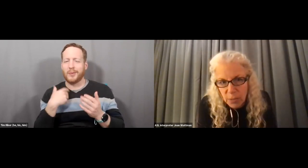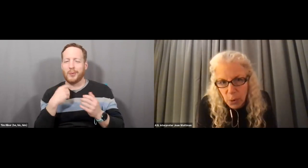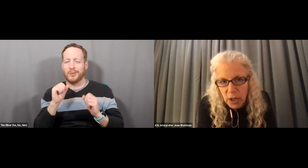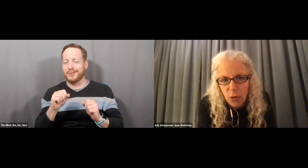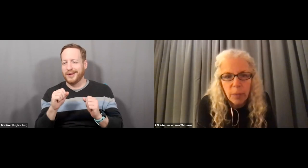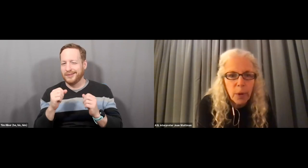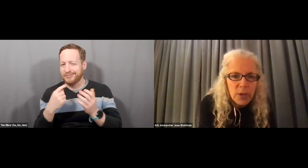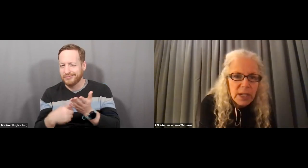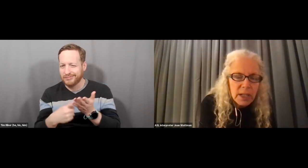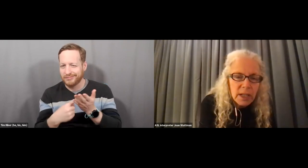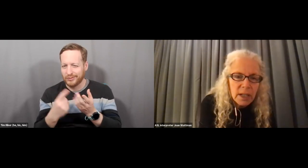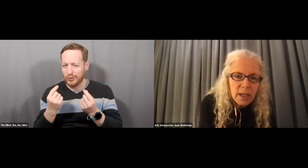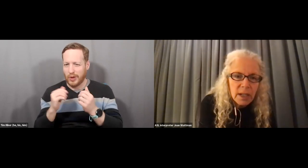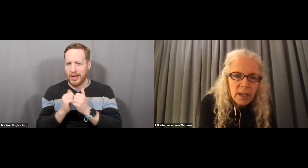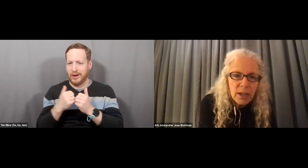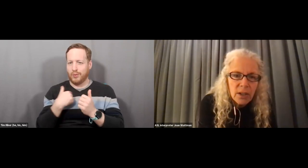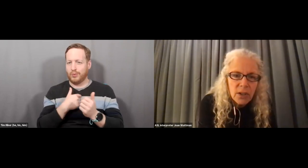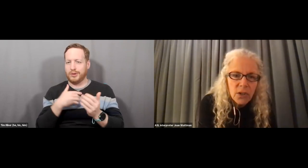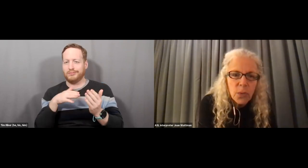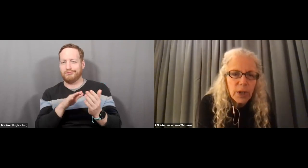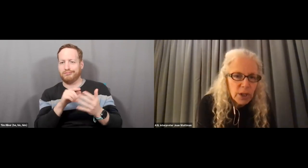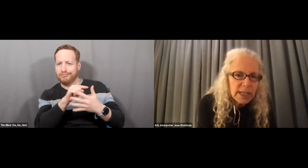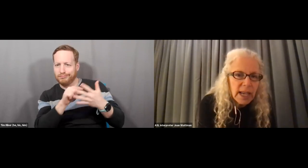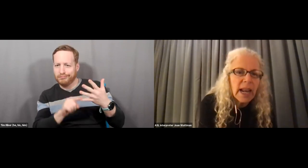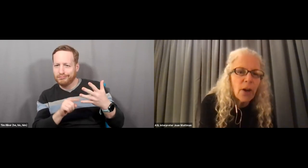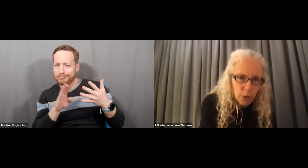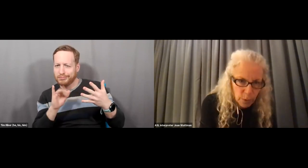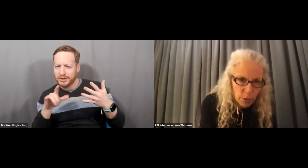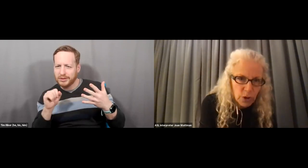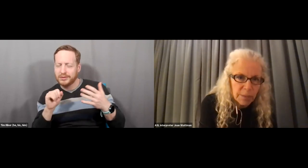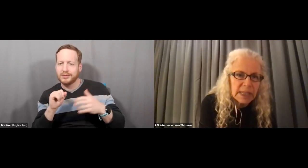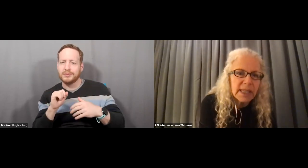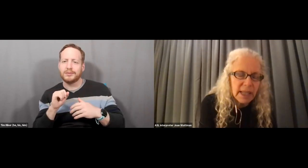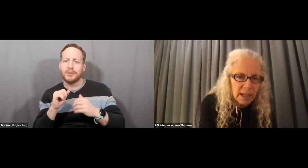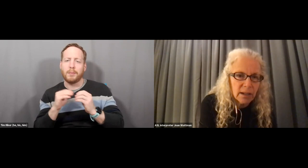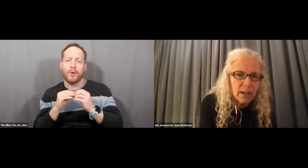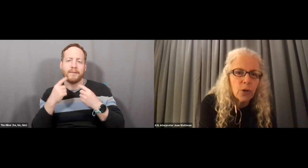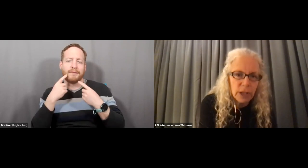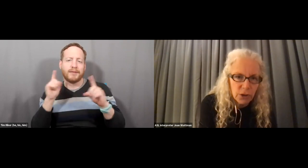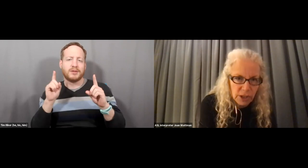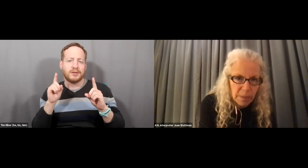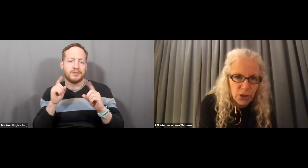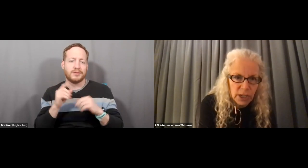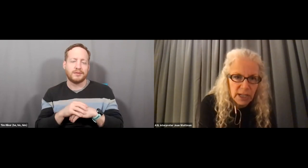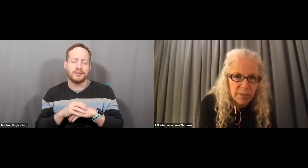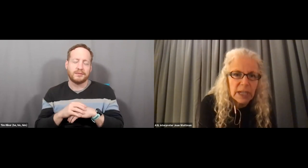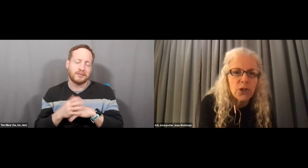support it or oppose it. So we could decide how to approach the bills that Ernest just mentioned to make sure